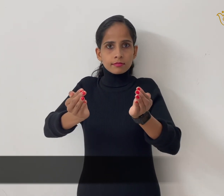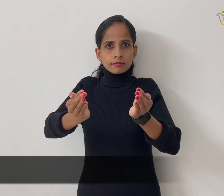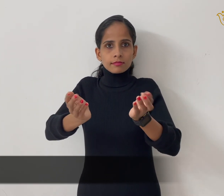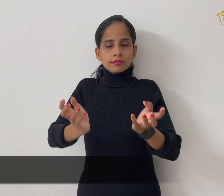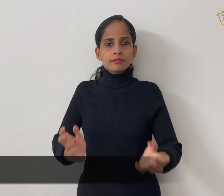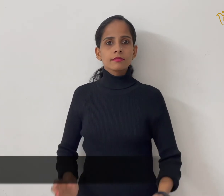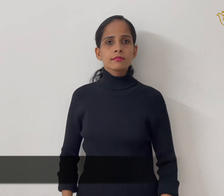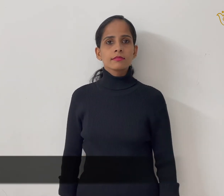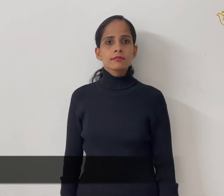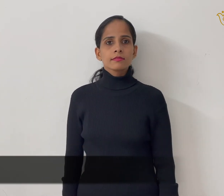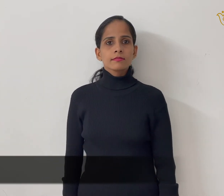bowl,